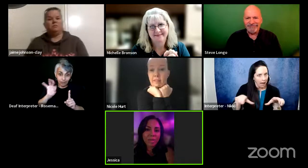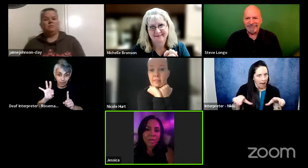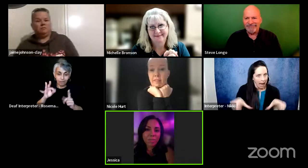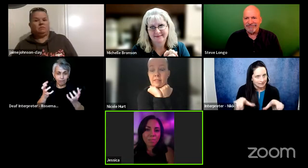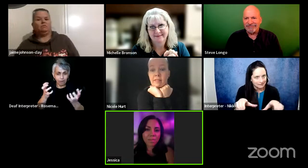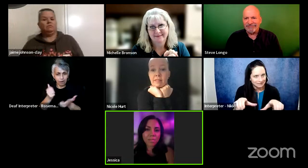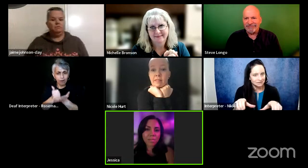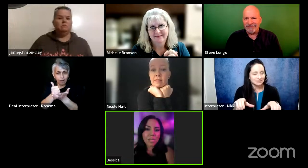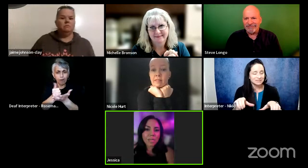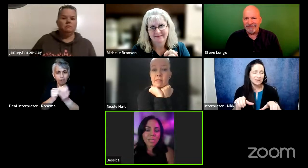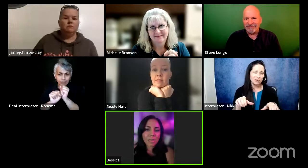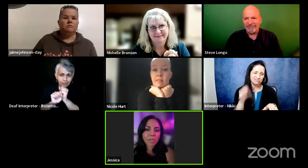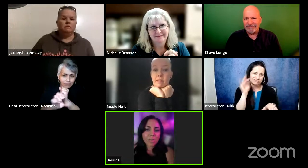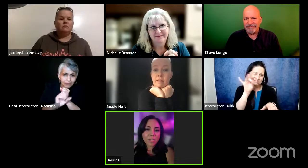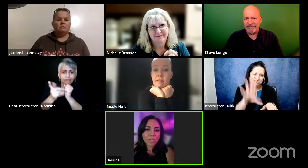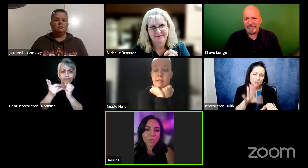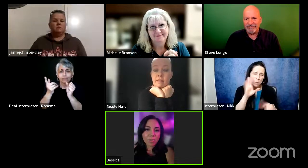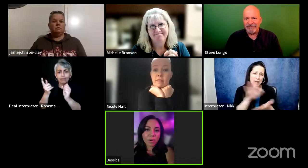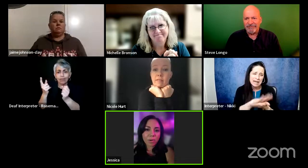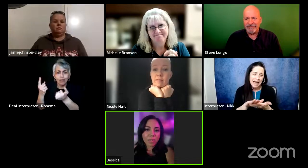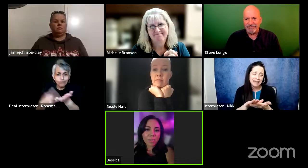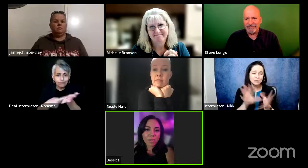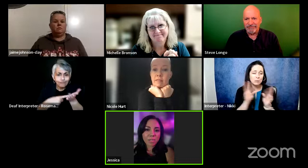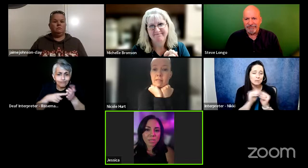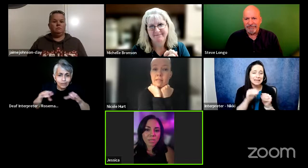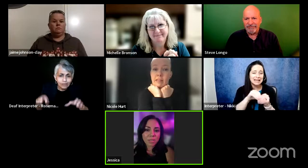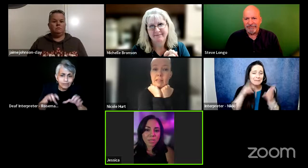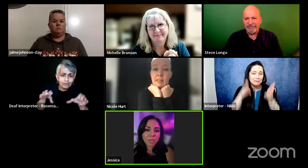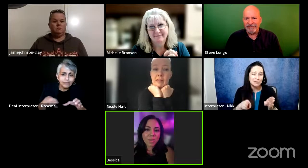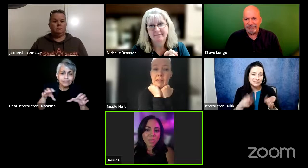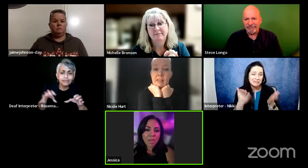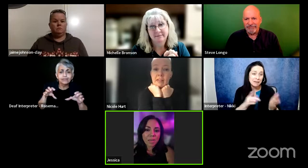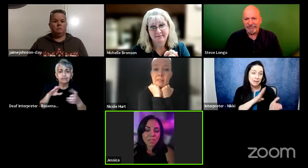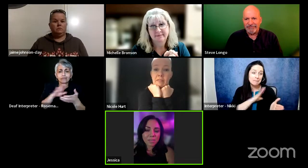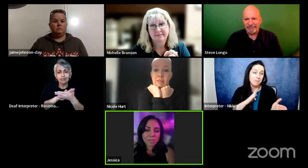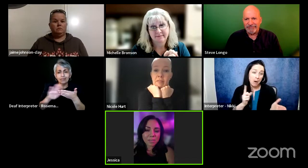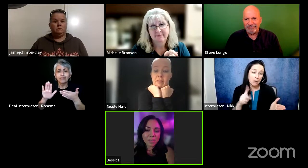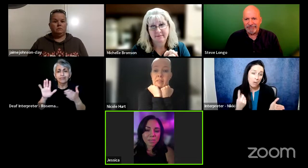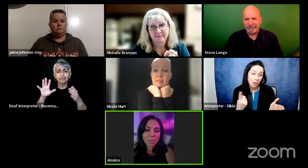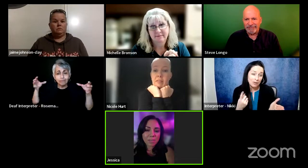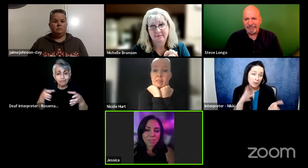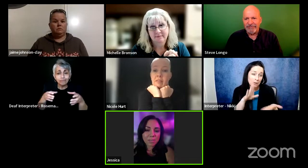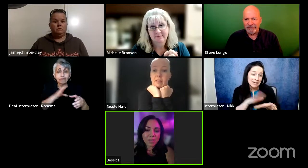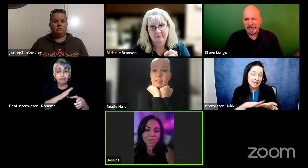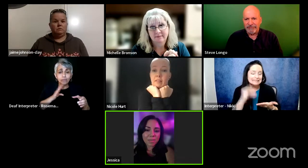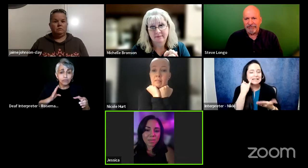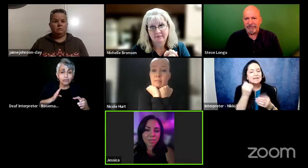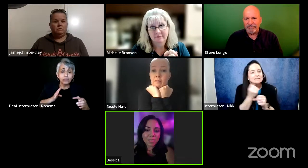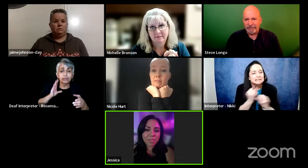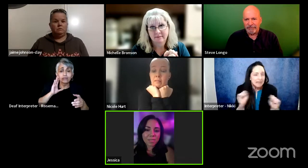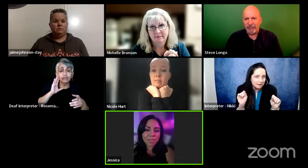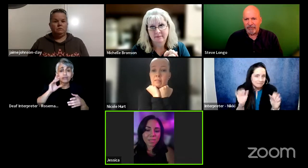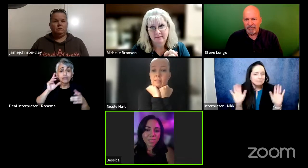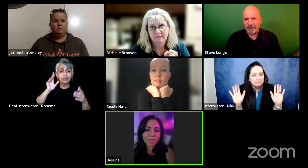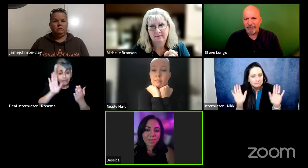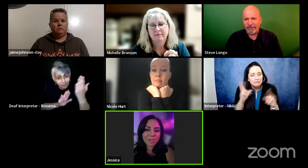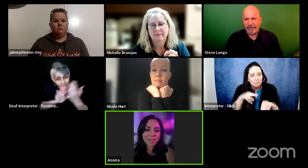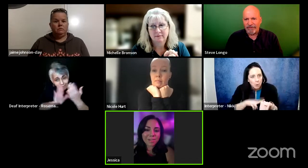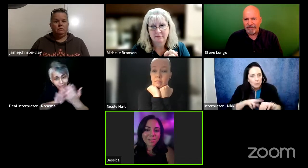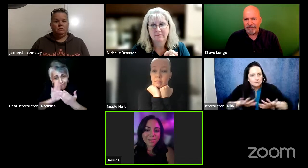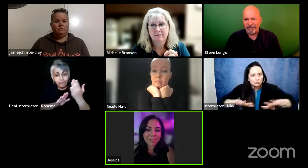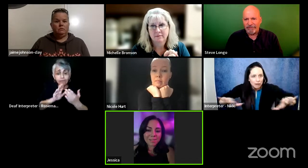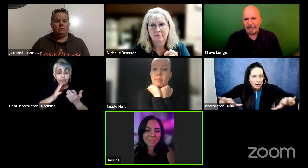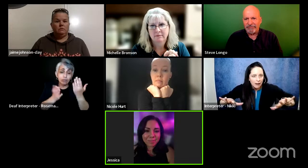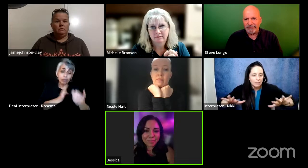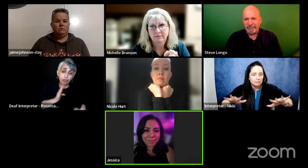if we can meet in person safely, just the board in person, and we can have some space between us, of course. So let me